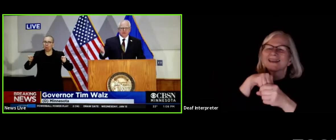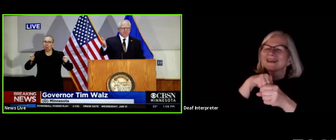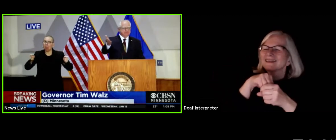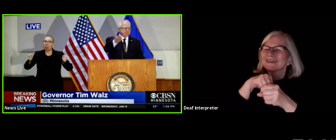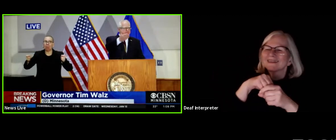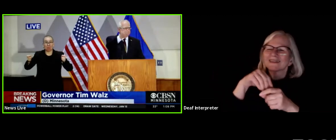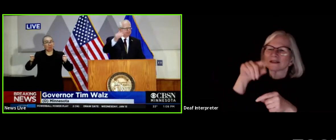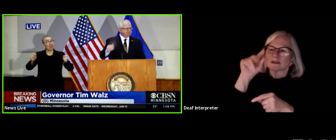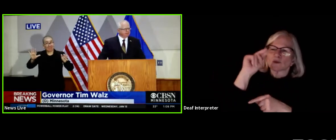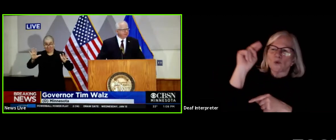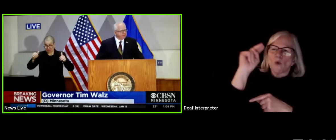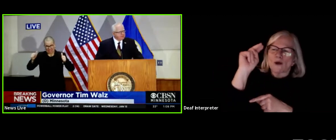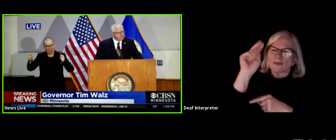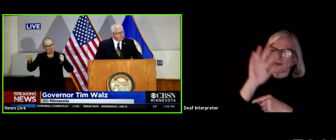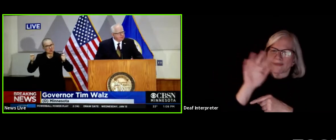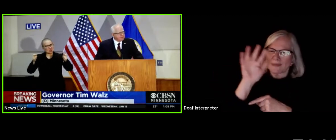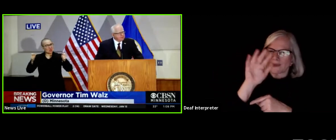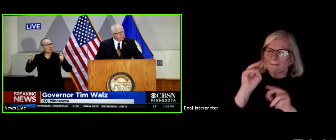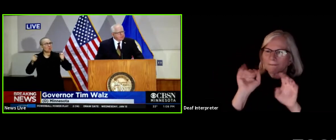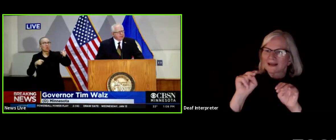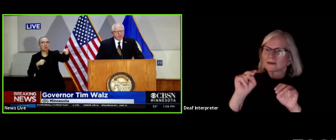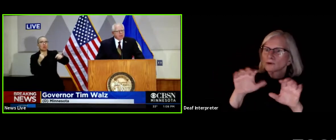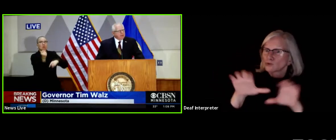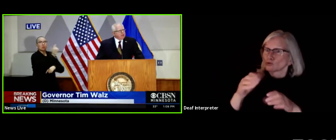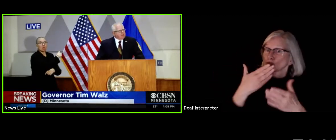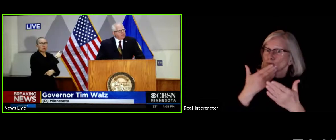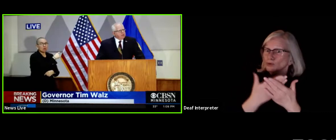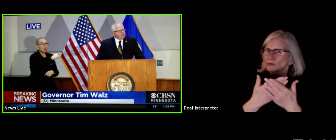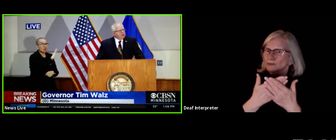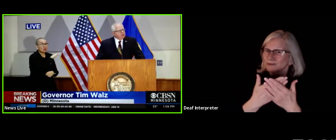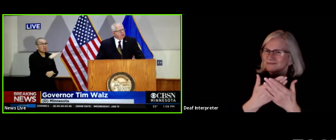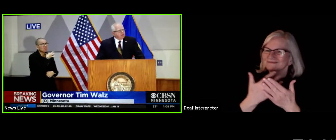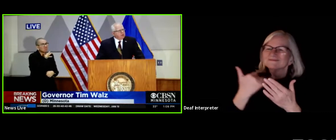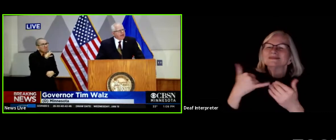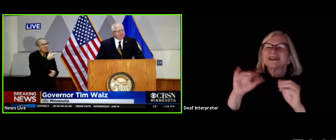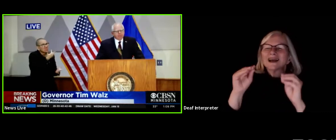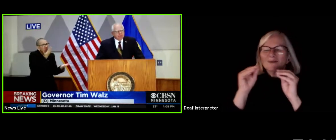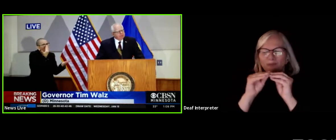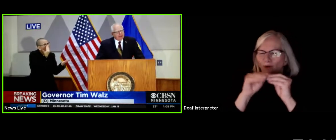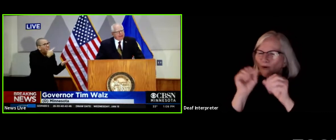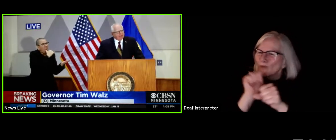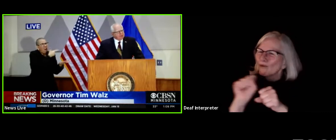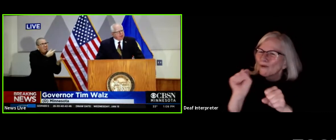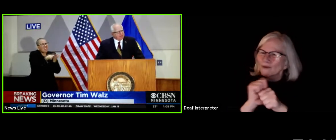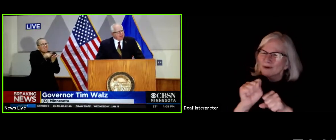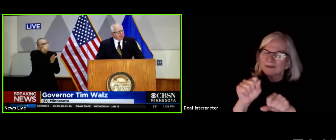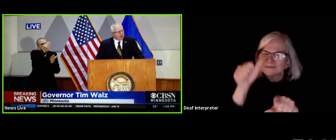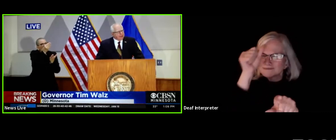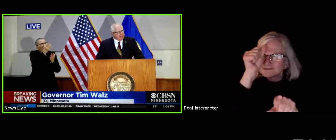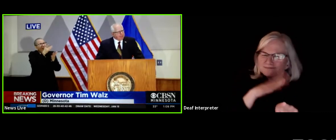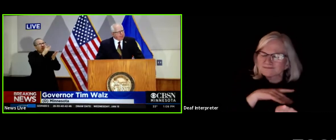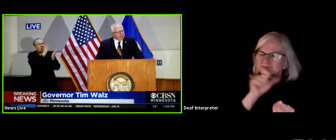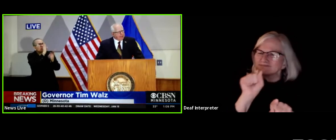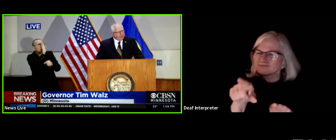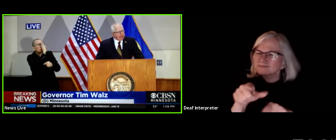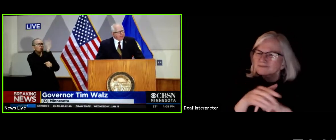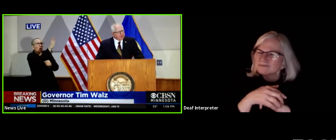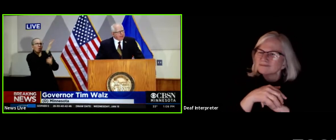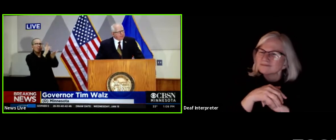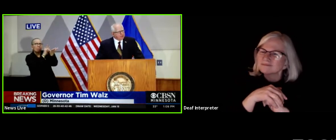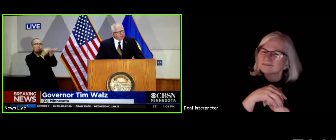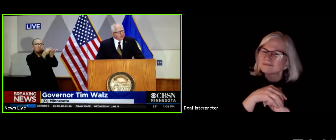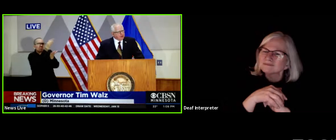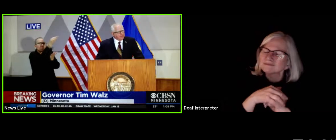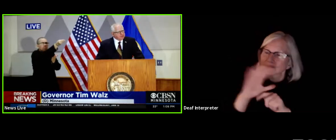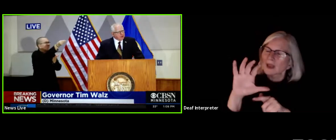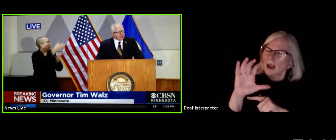Because You're looking at buying doses straight from the companies now? Is that even possible? I don't think it's possible. I brought it up.